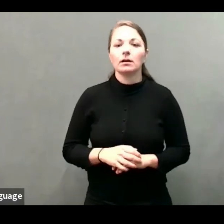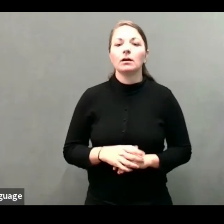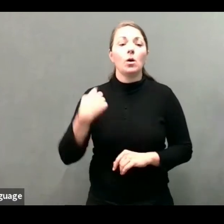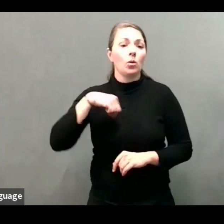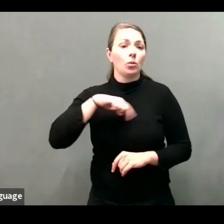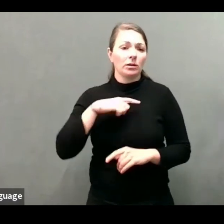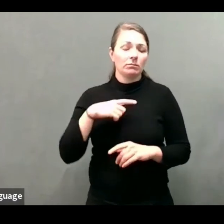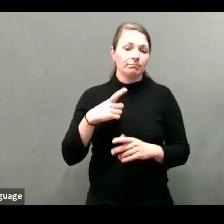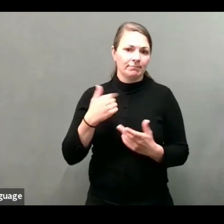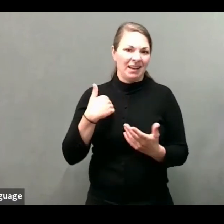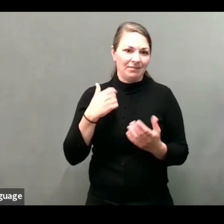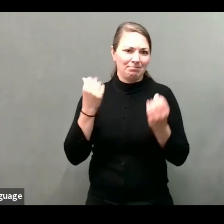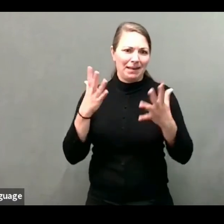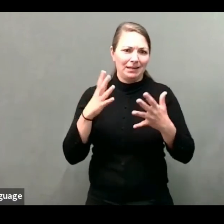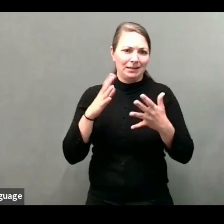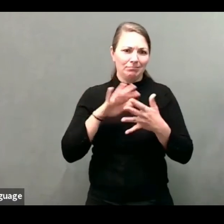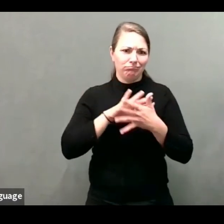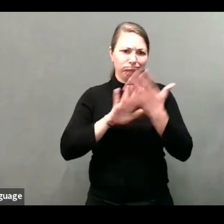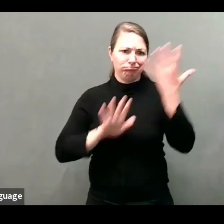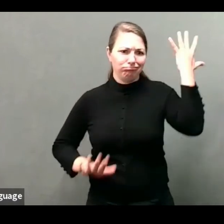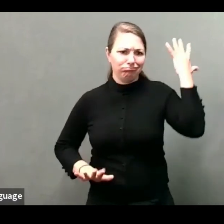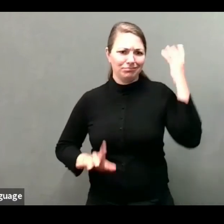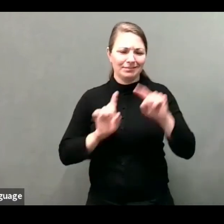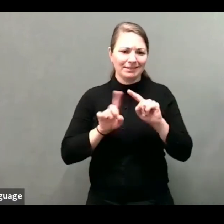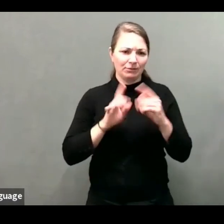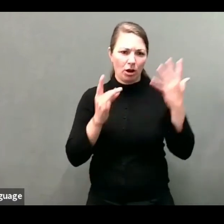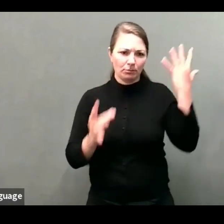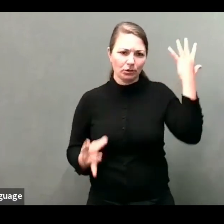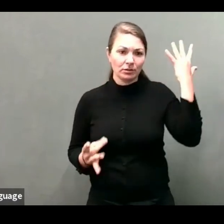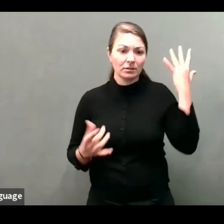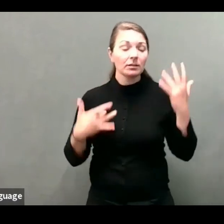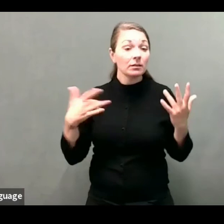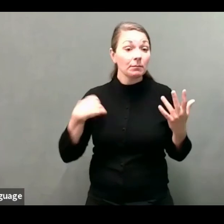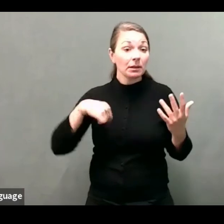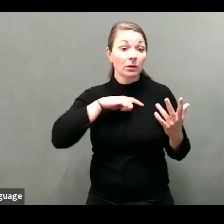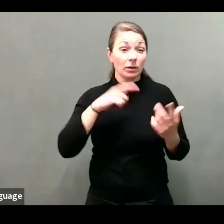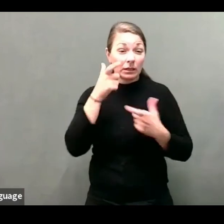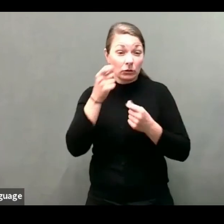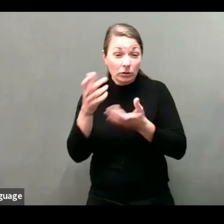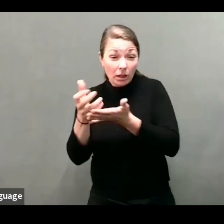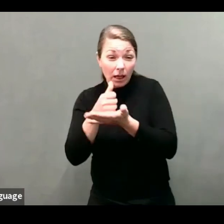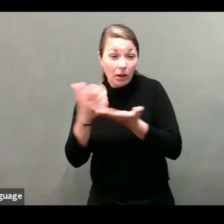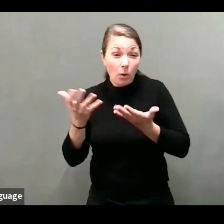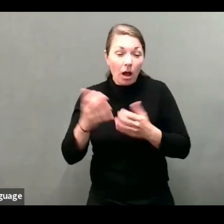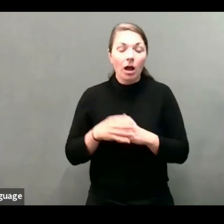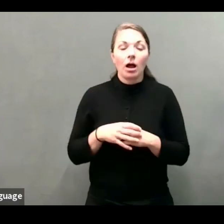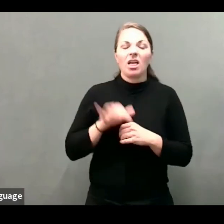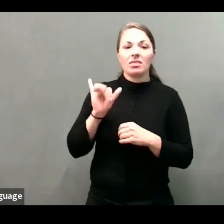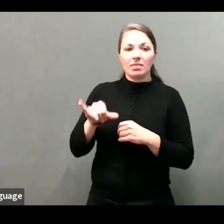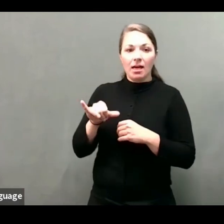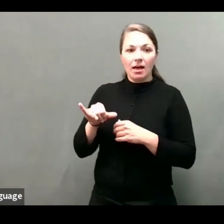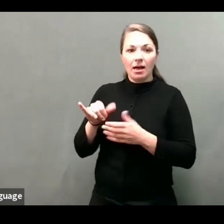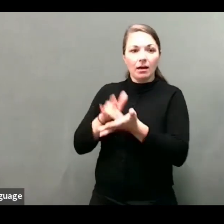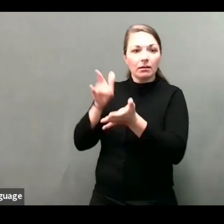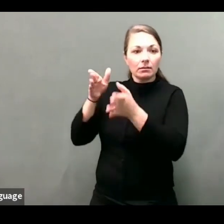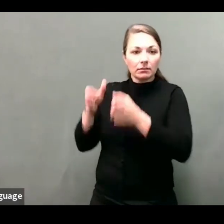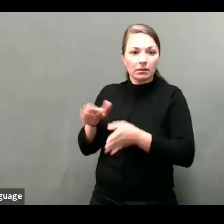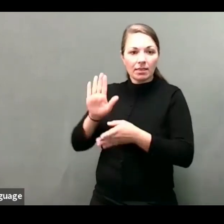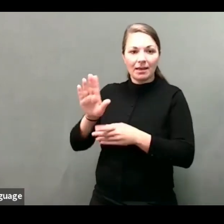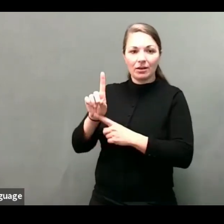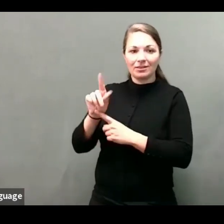that a SANE might be interested in collecting would be anything where the assailant's DNA